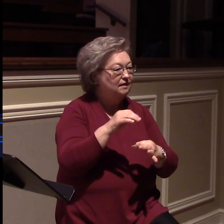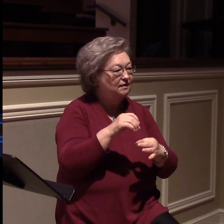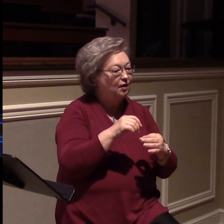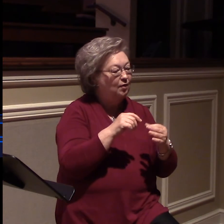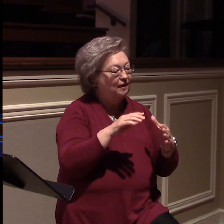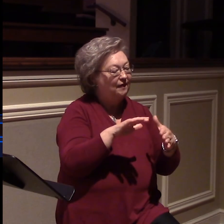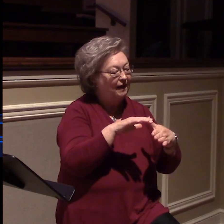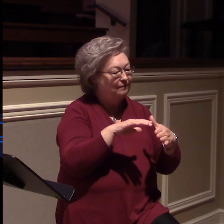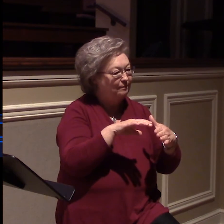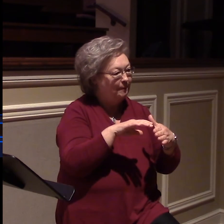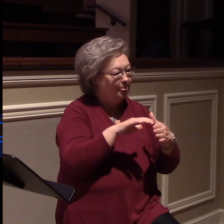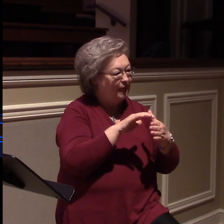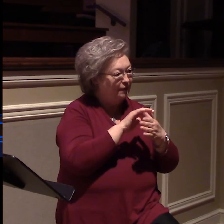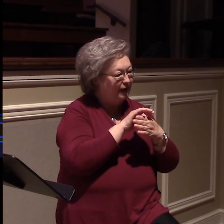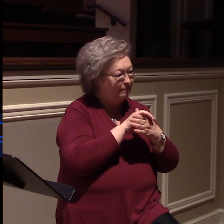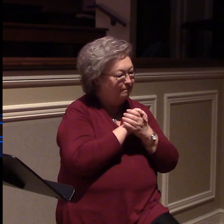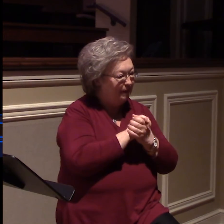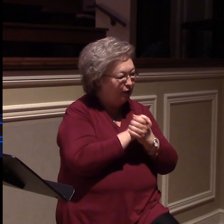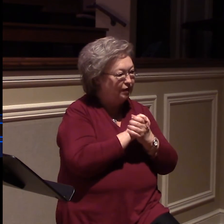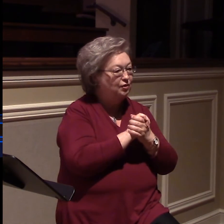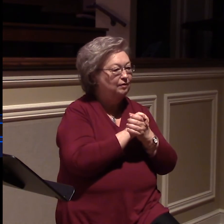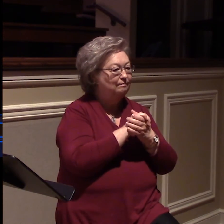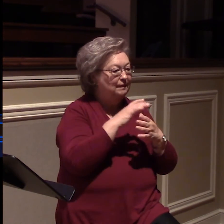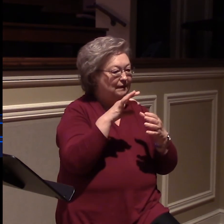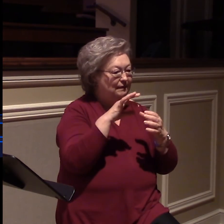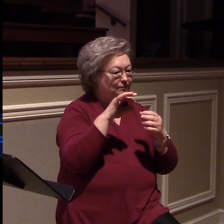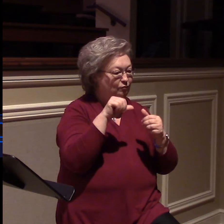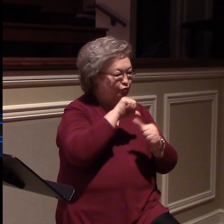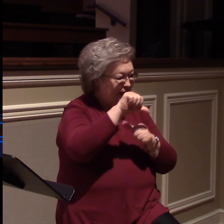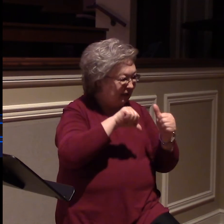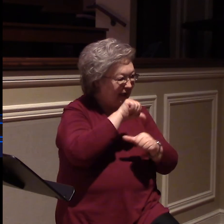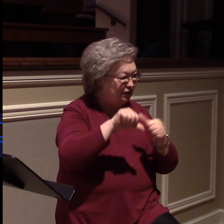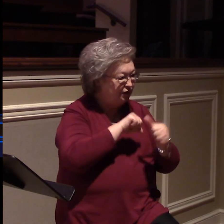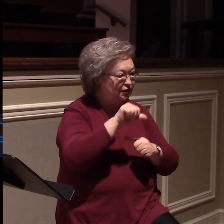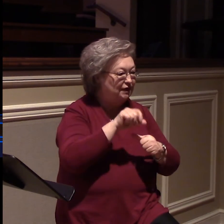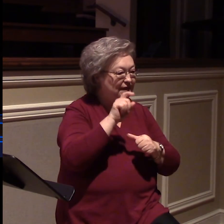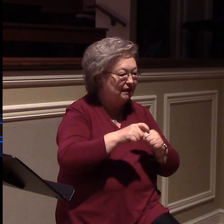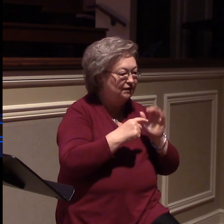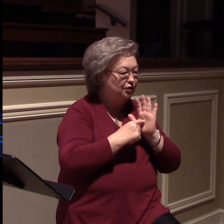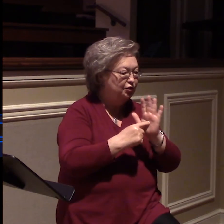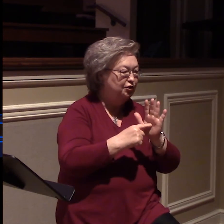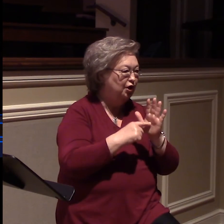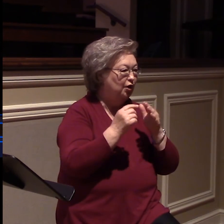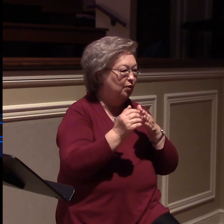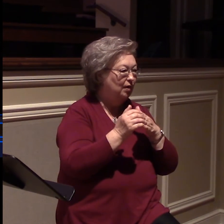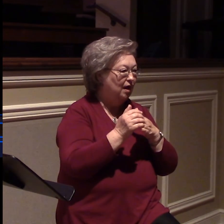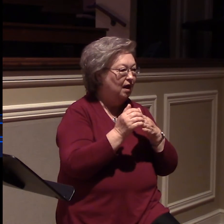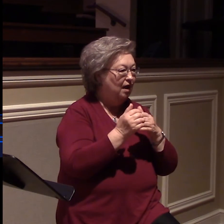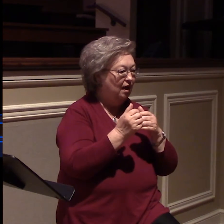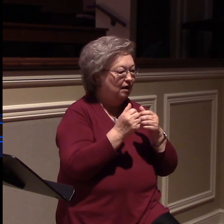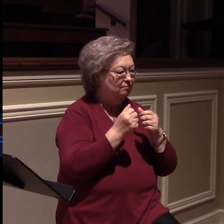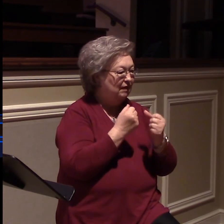ought to be characterized by covenant and by sacrifice and by the gospel and by love. And he's to lead his family. That word